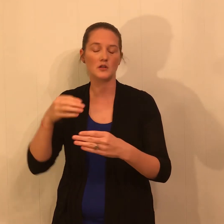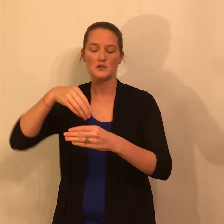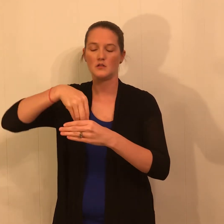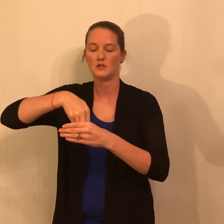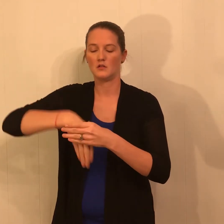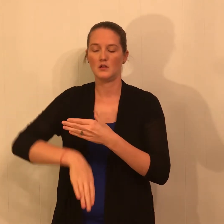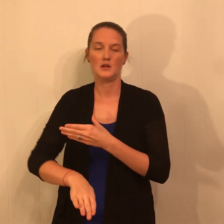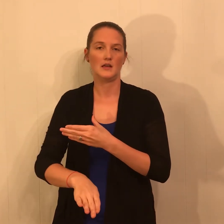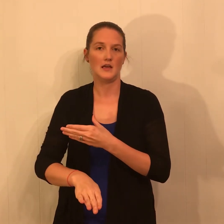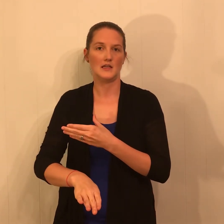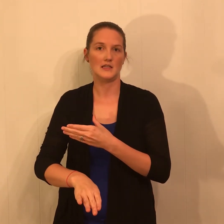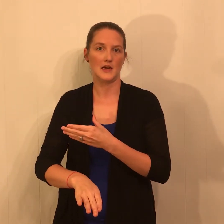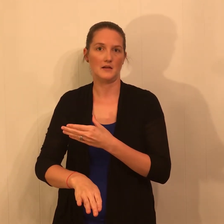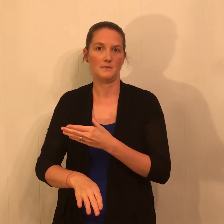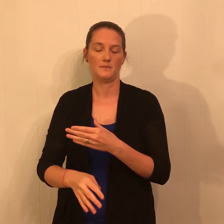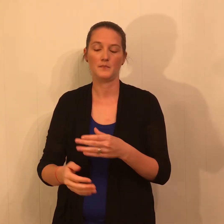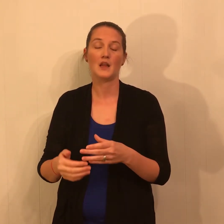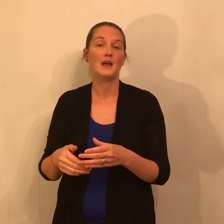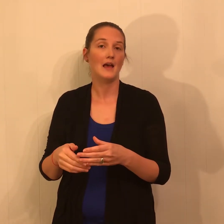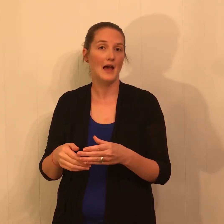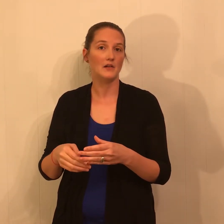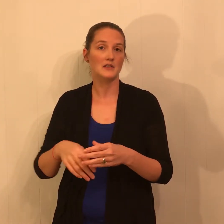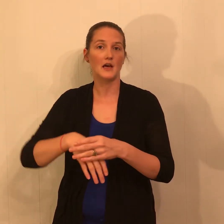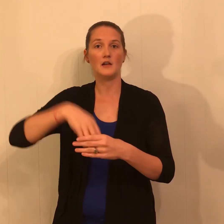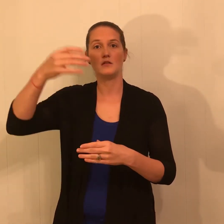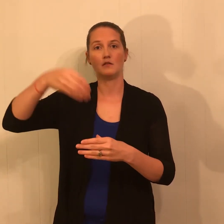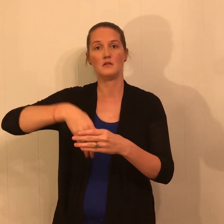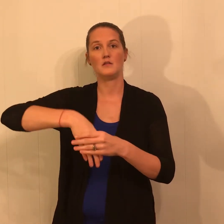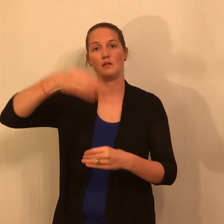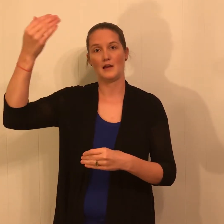difference. Inside. Outside.